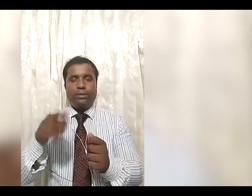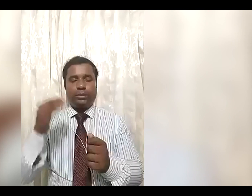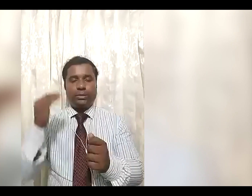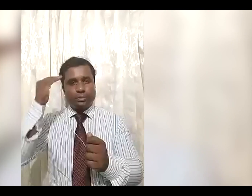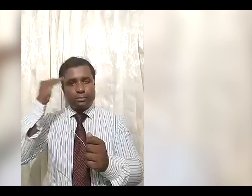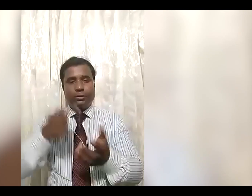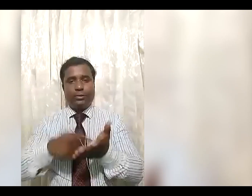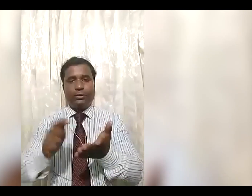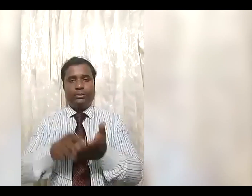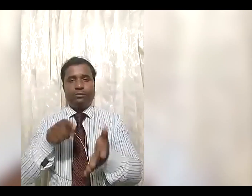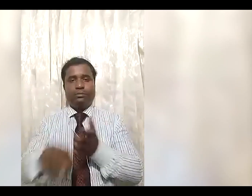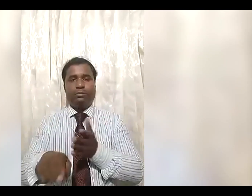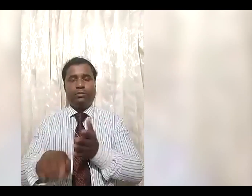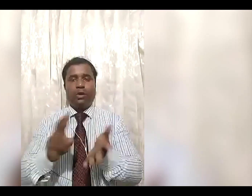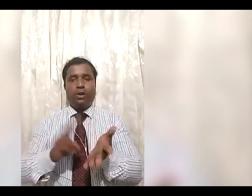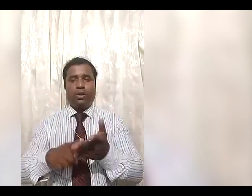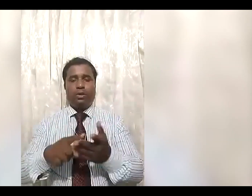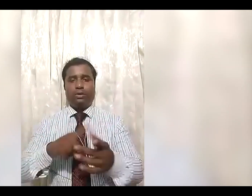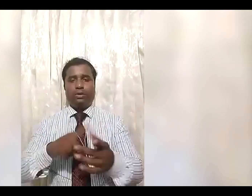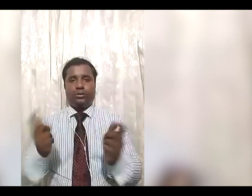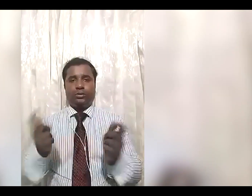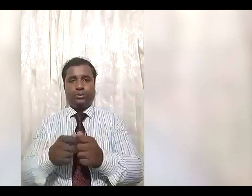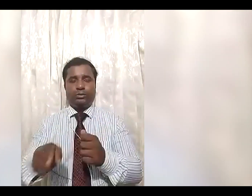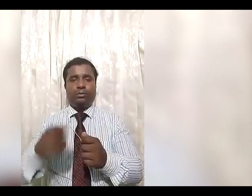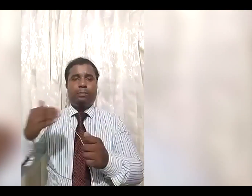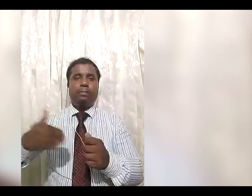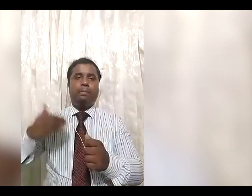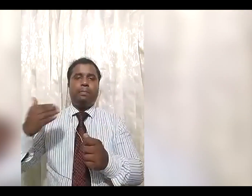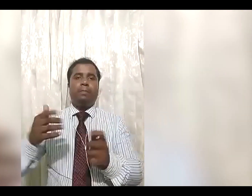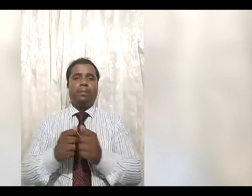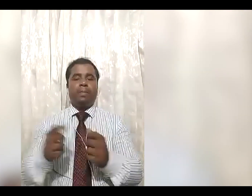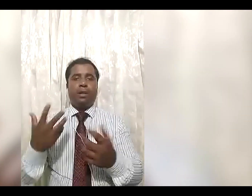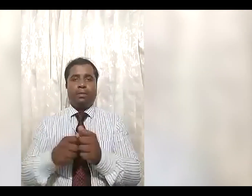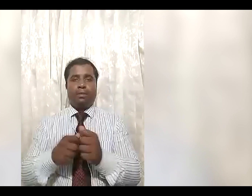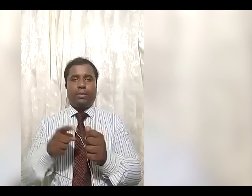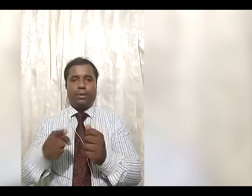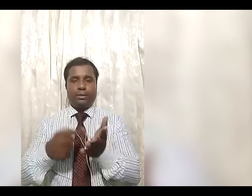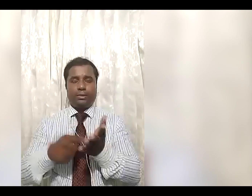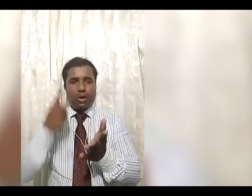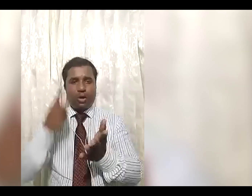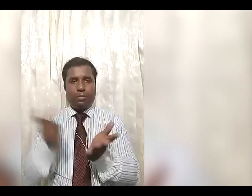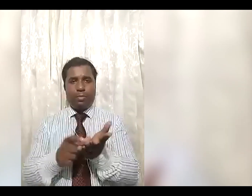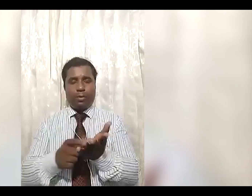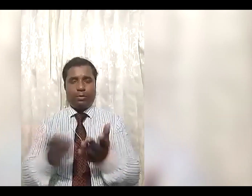the way and made it so that we are slightly more prepared to have accessible methods of voting during